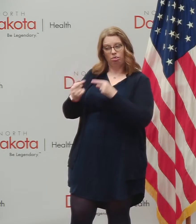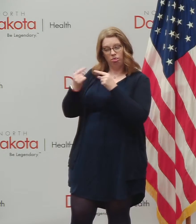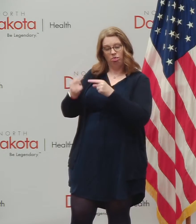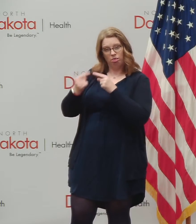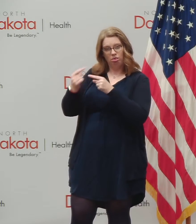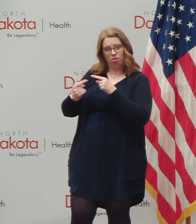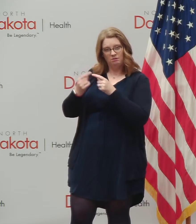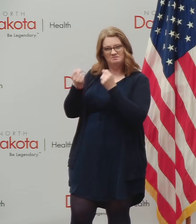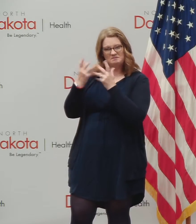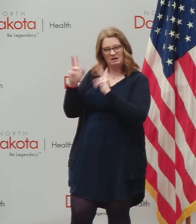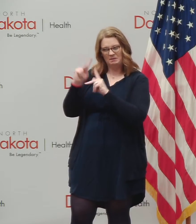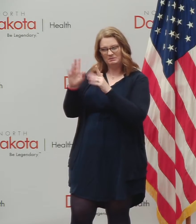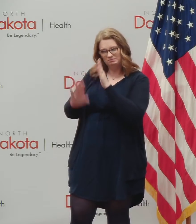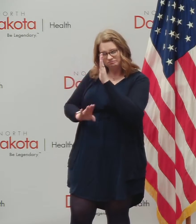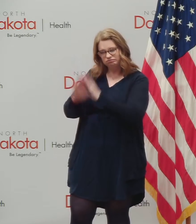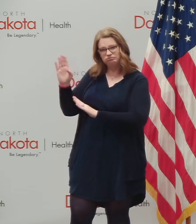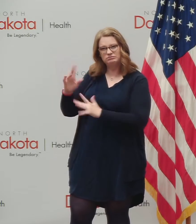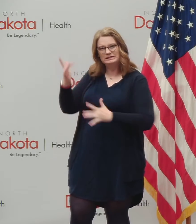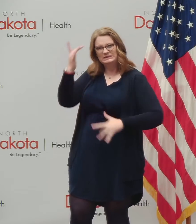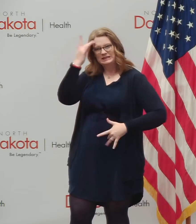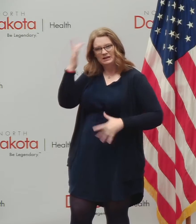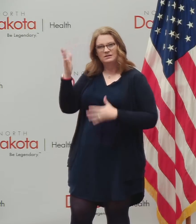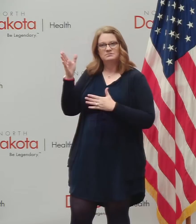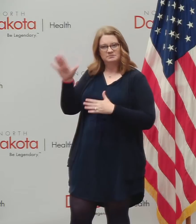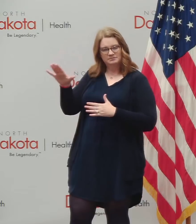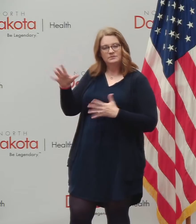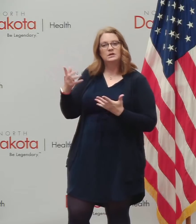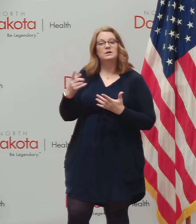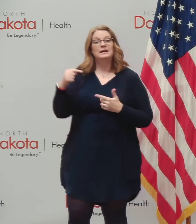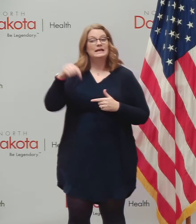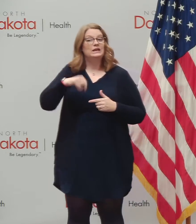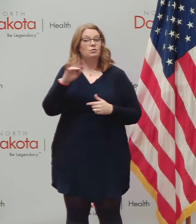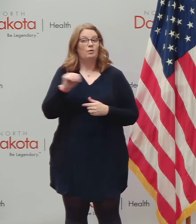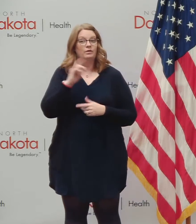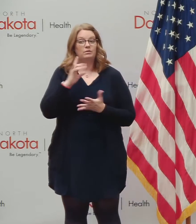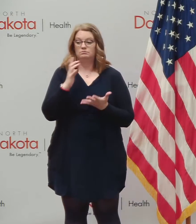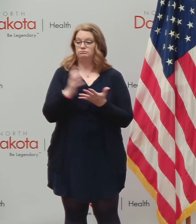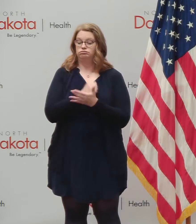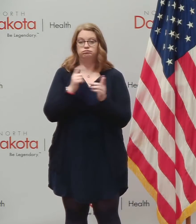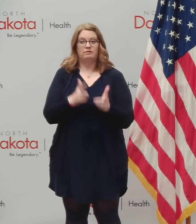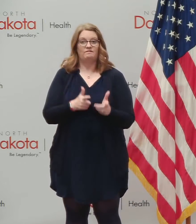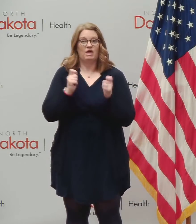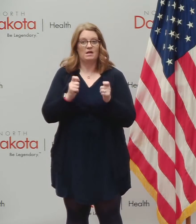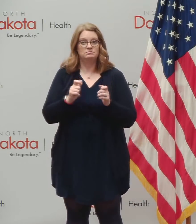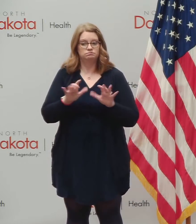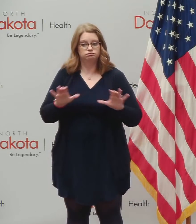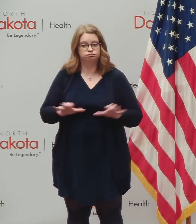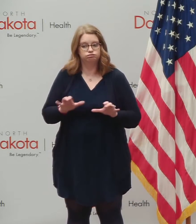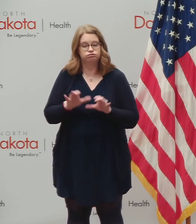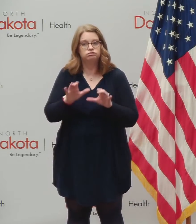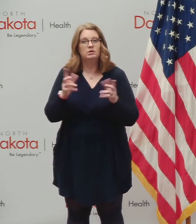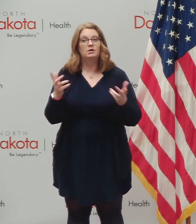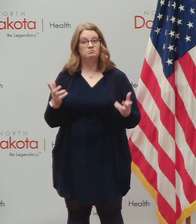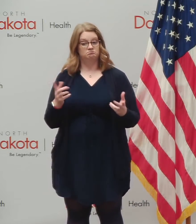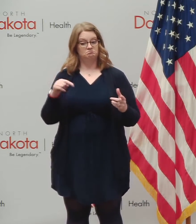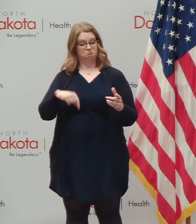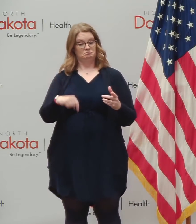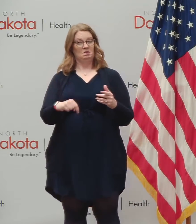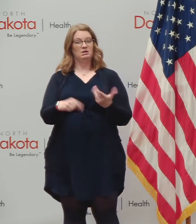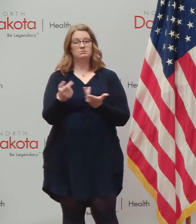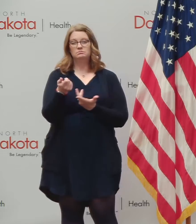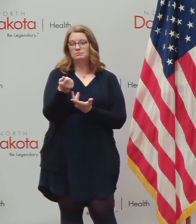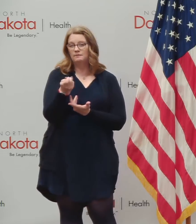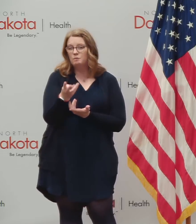last spring. Well, we, taking quick action here in North Dakota, along with the rest of the country, had relatively